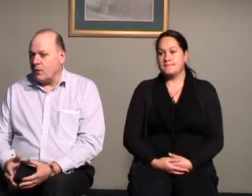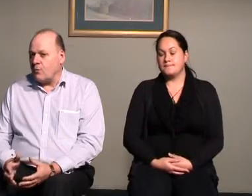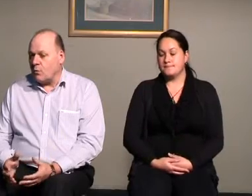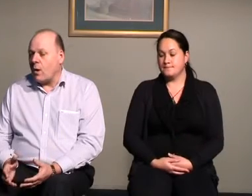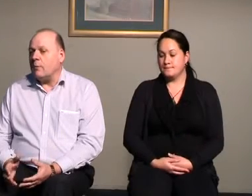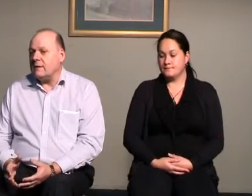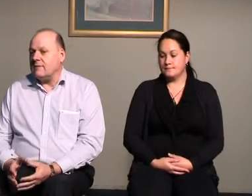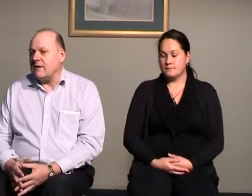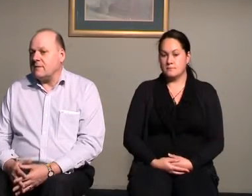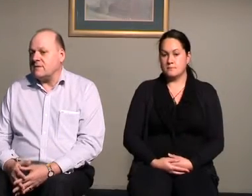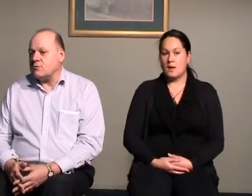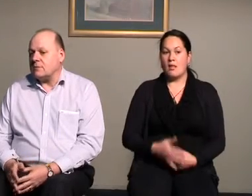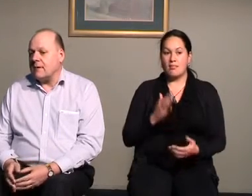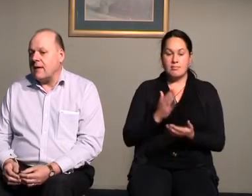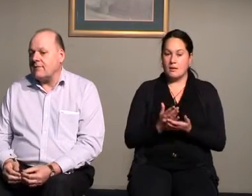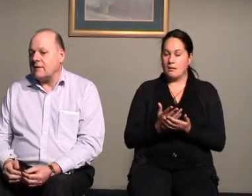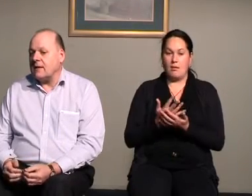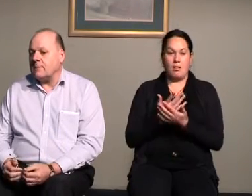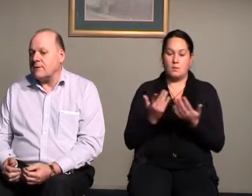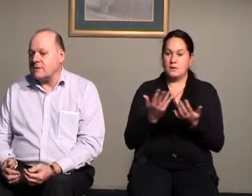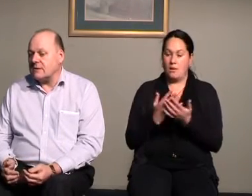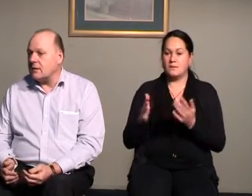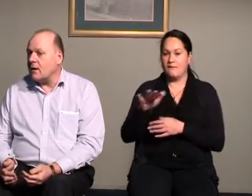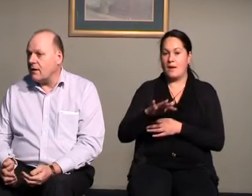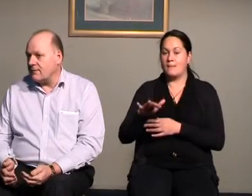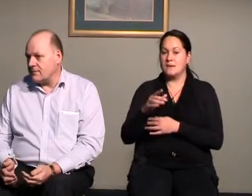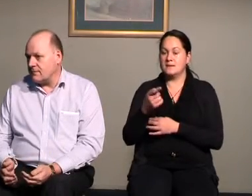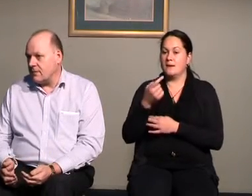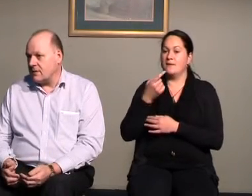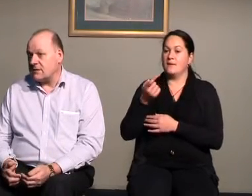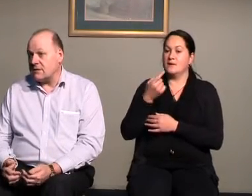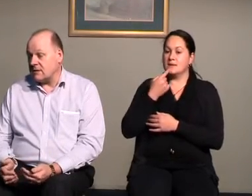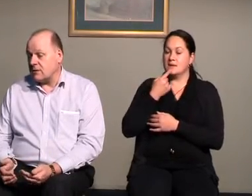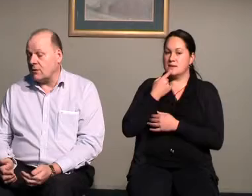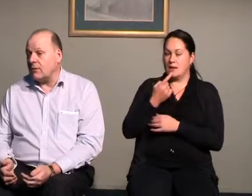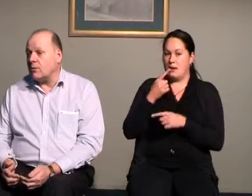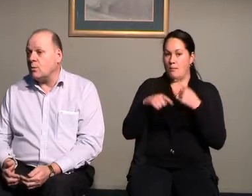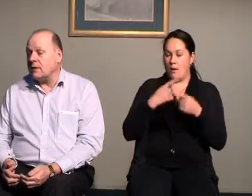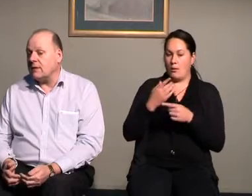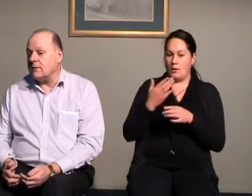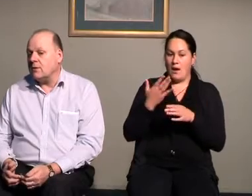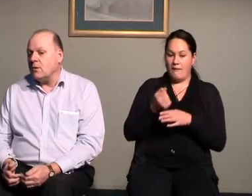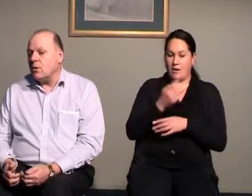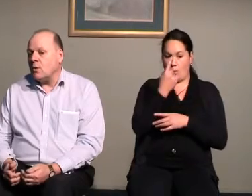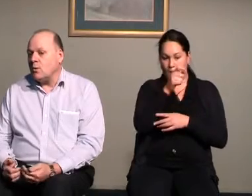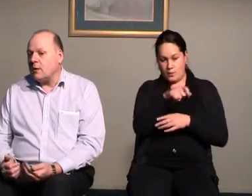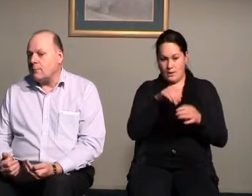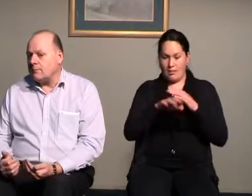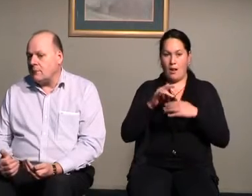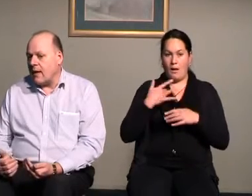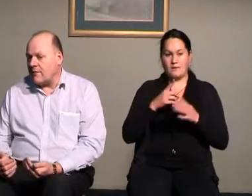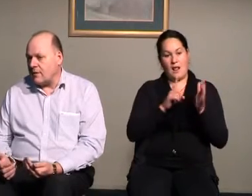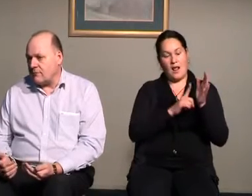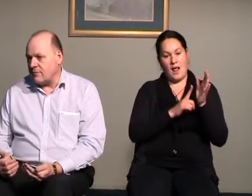I think overwhelmingly families have talked about having a person in their lives, such as a local area coordinator, who